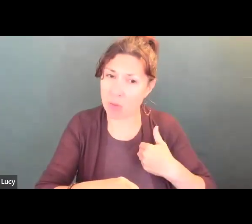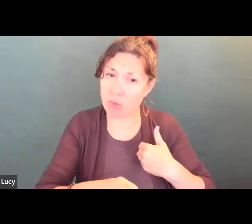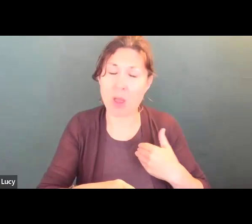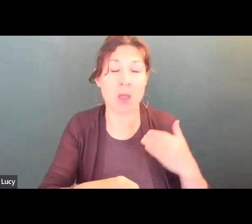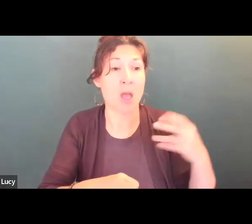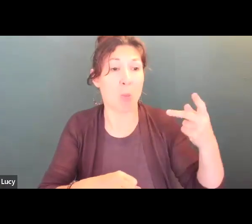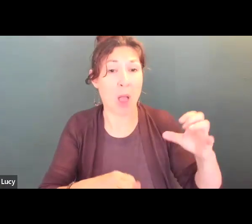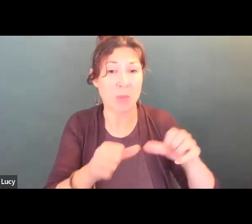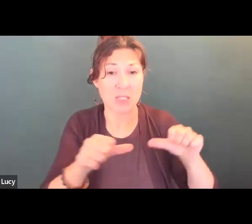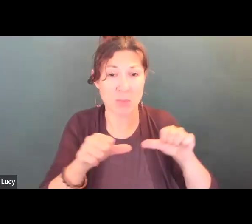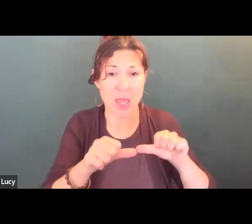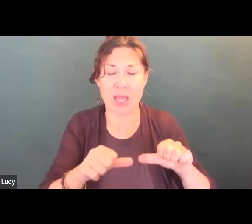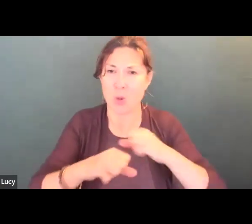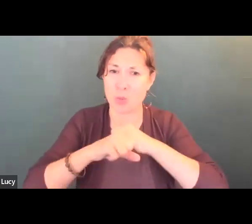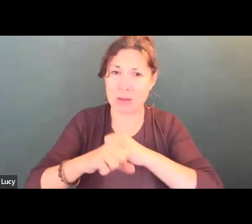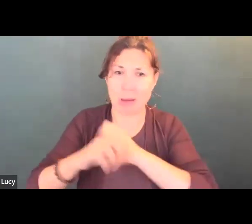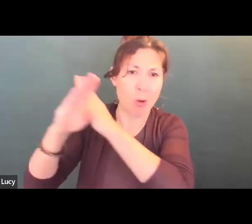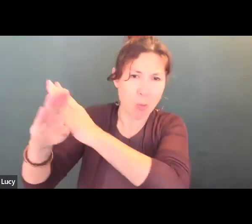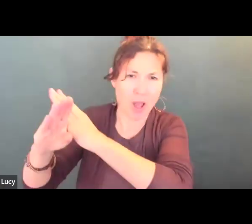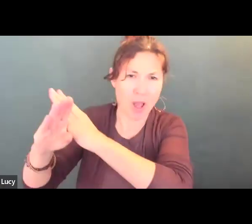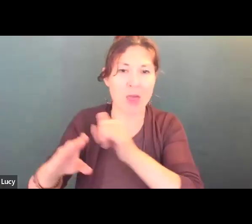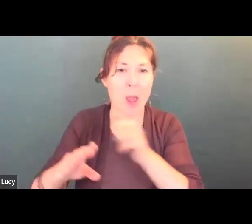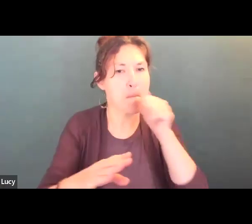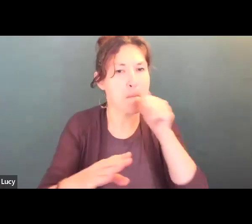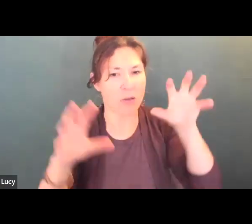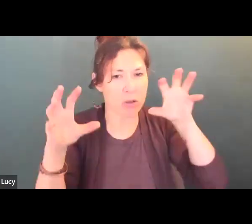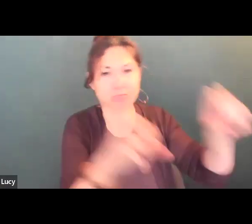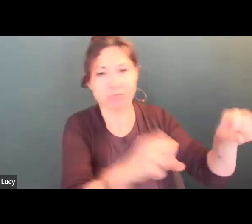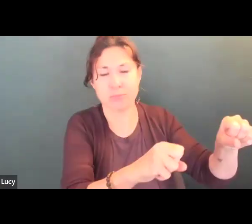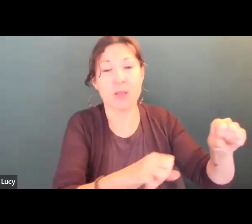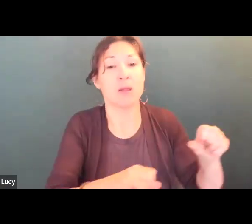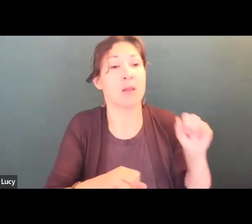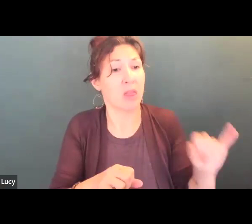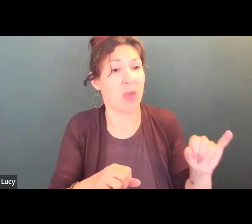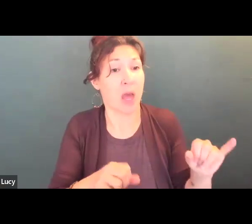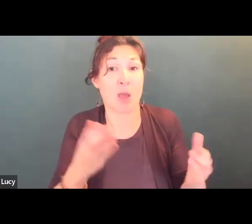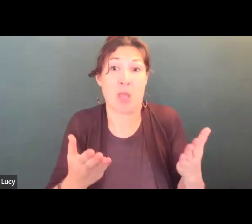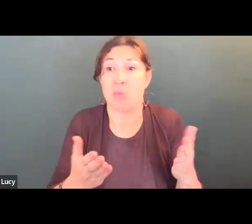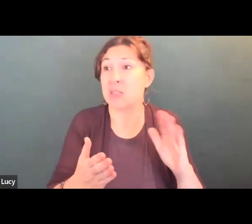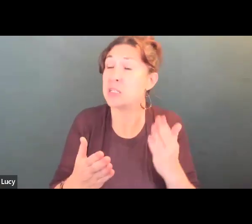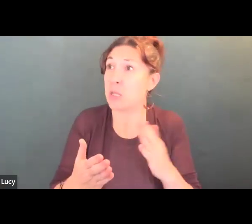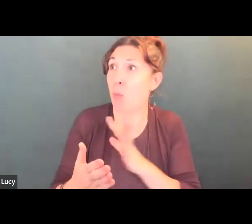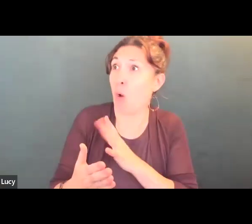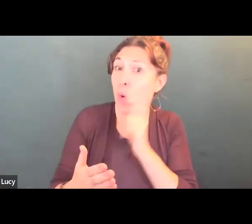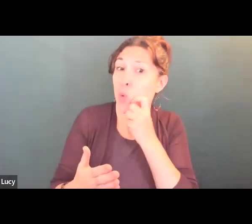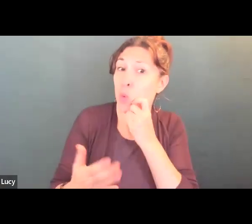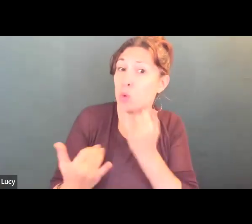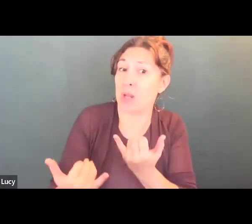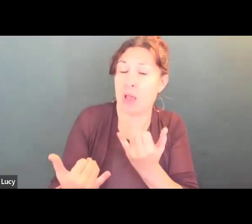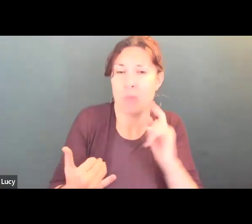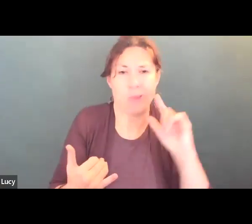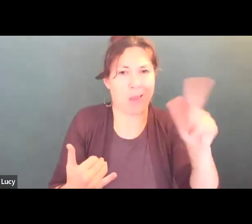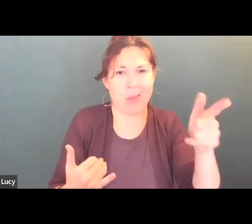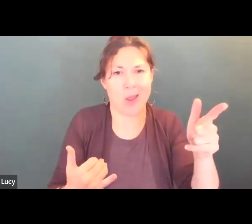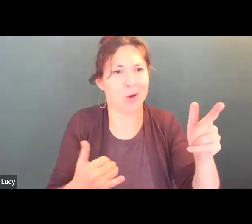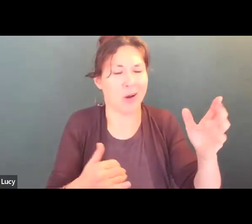from exactly this type of privatization scheme that might look nice on the short term, but is ultimately robbing the public